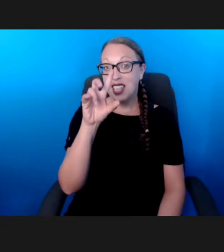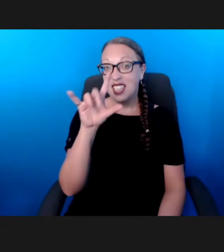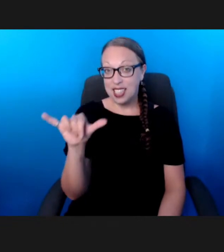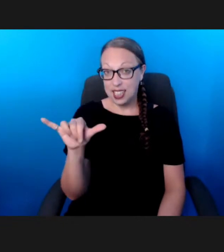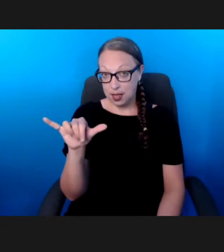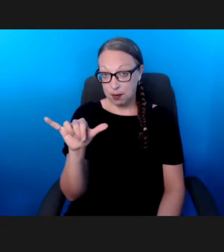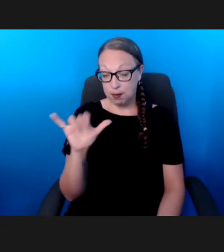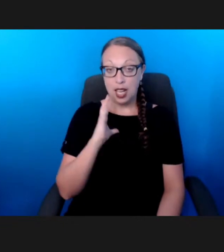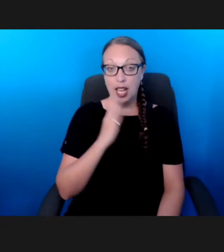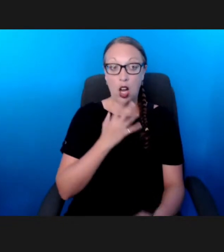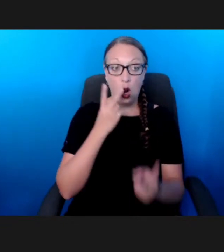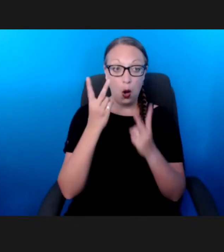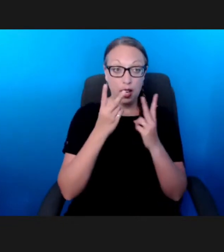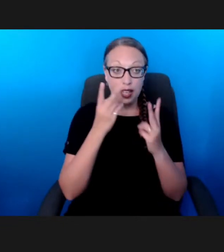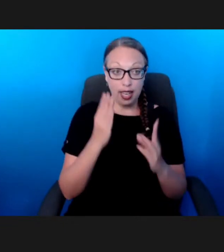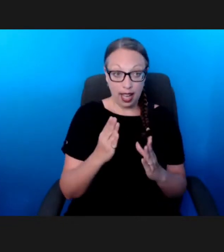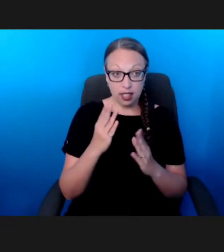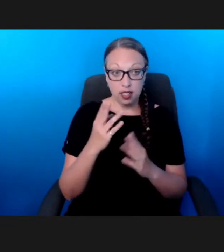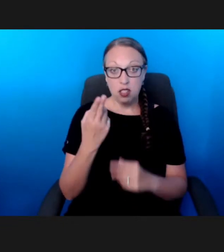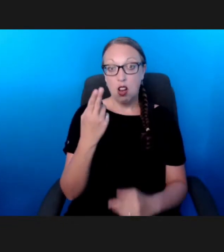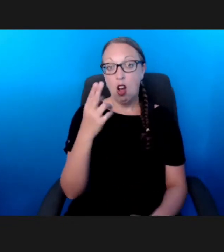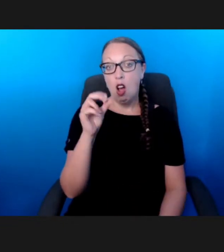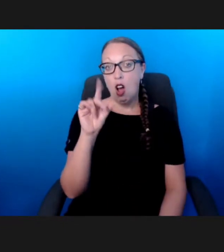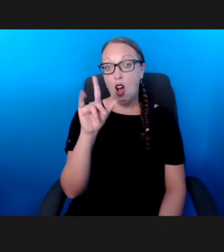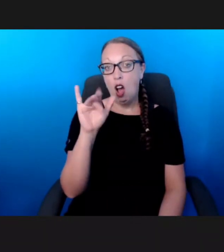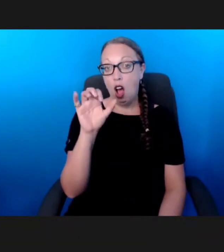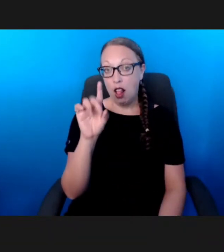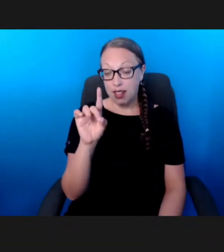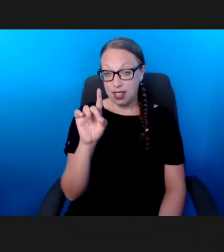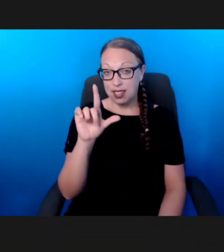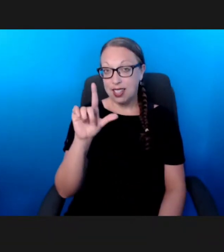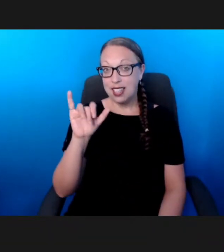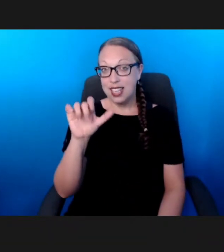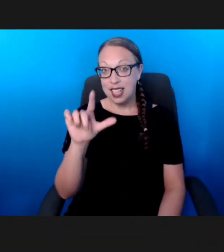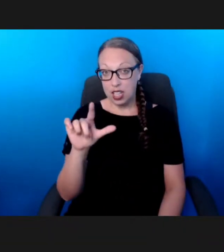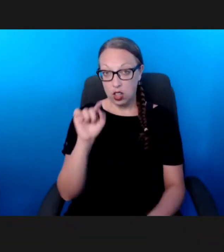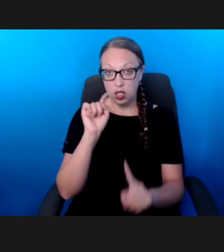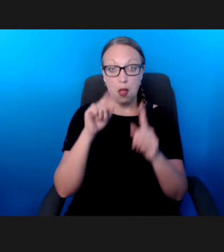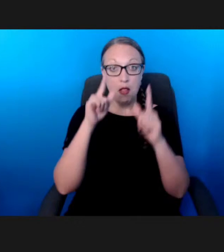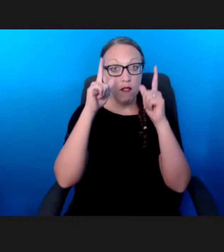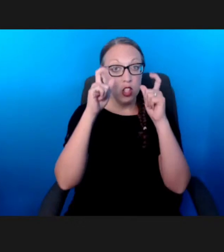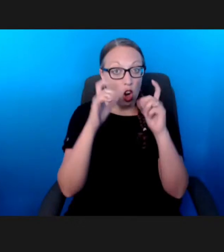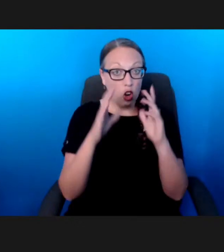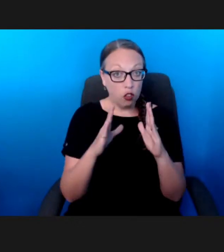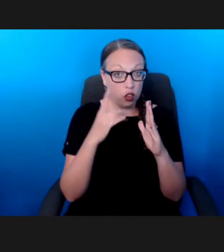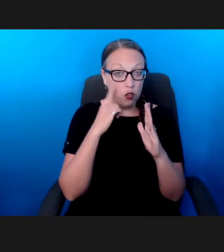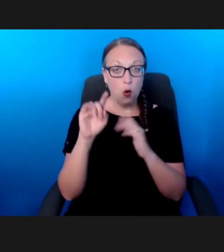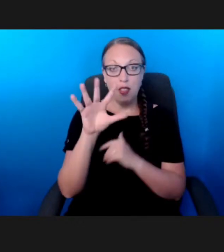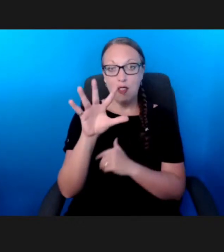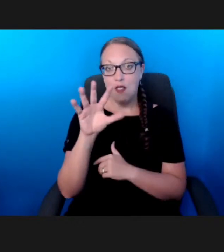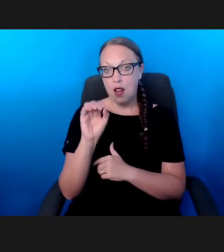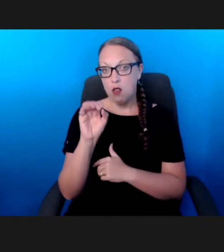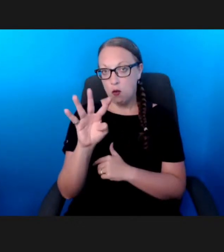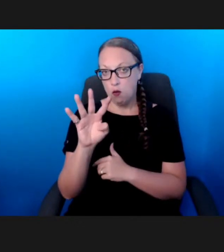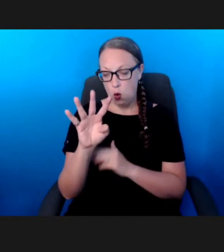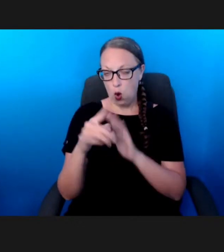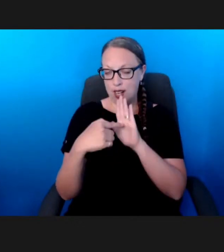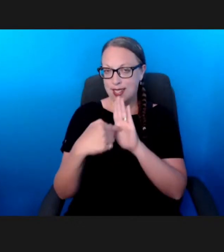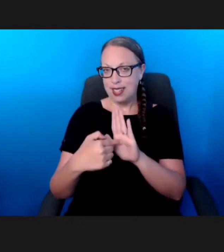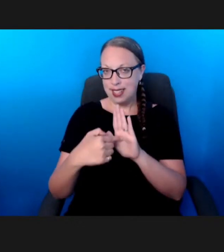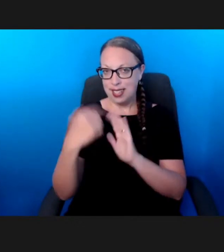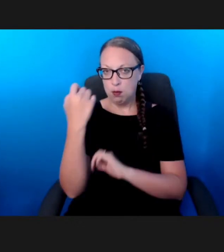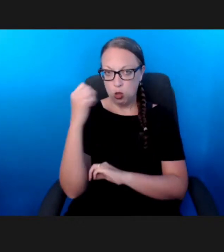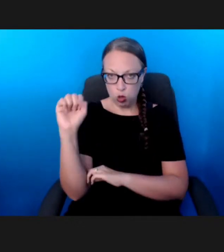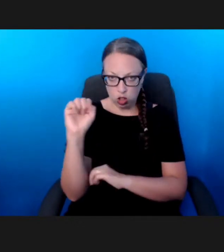be Holland DeLille. Holland was the photographer for the 504 demonstration, and